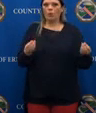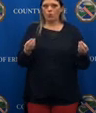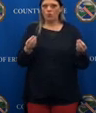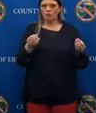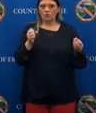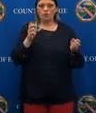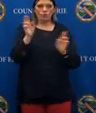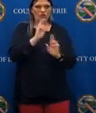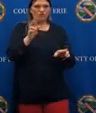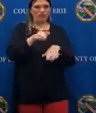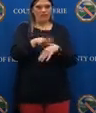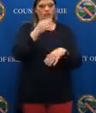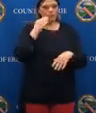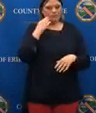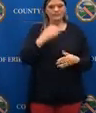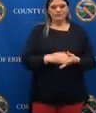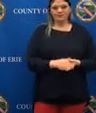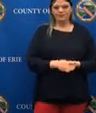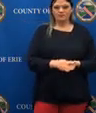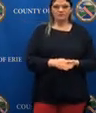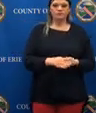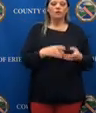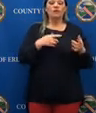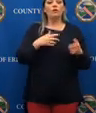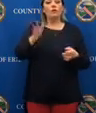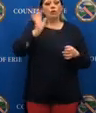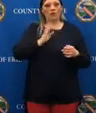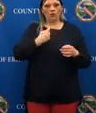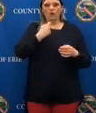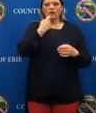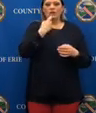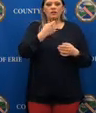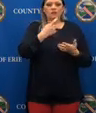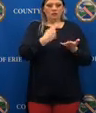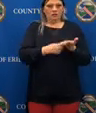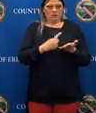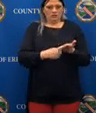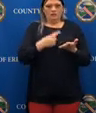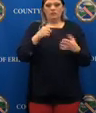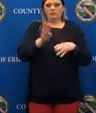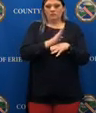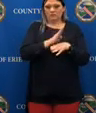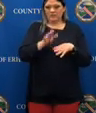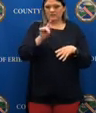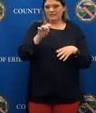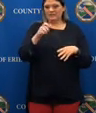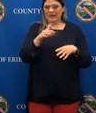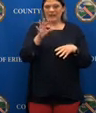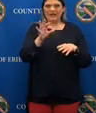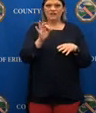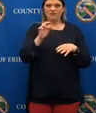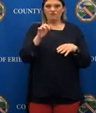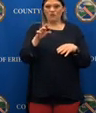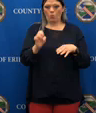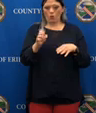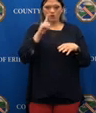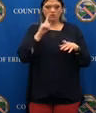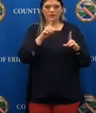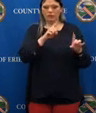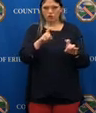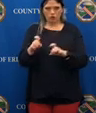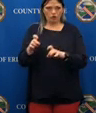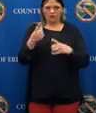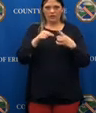be ready at home. I was talking about the business task force and the business impact survey when we lost our feed